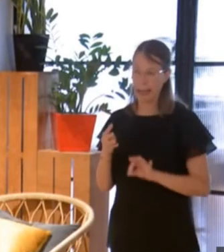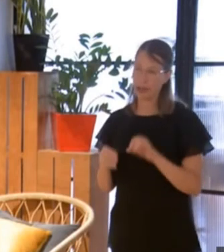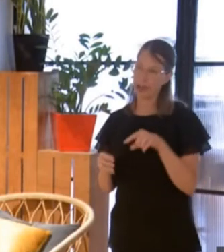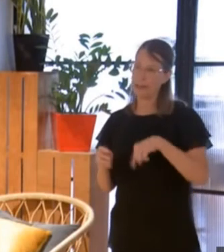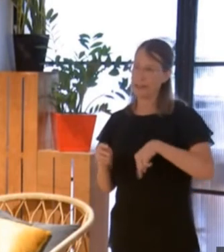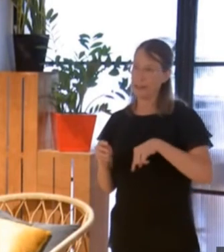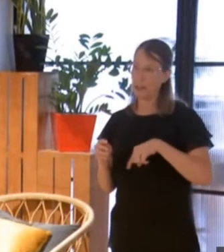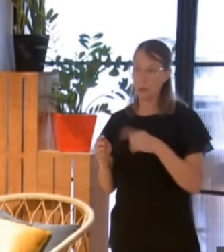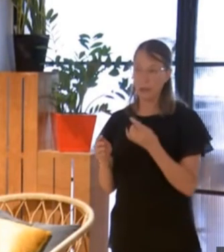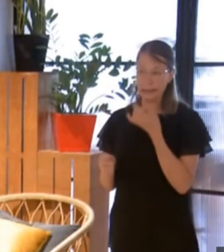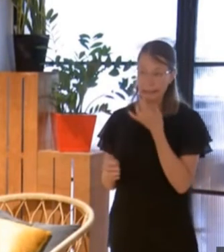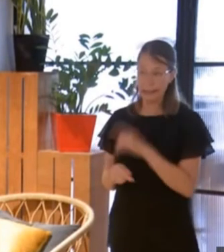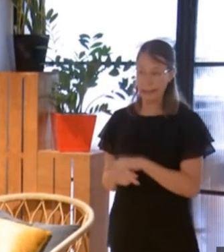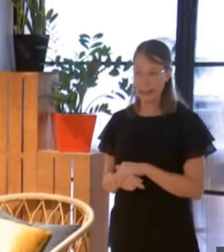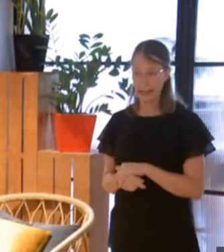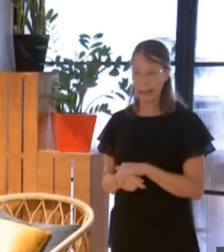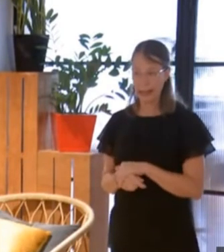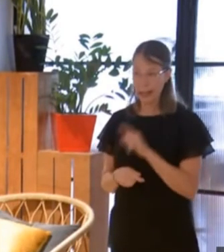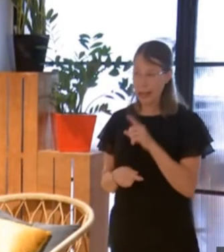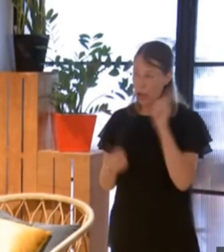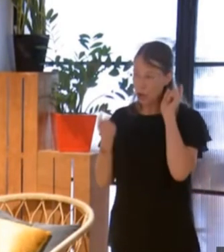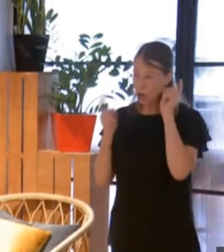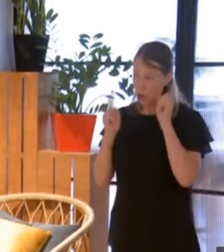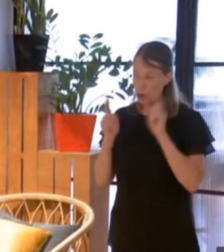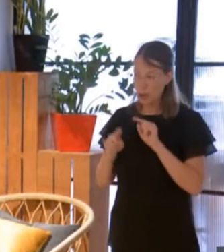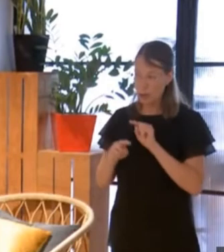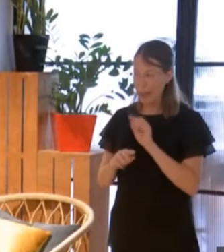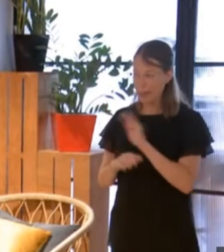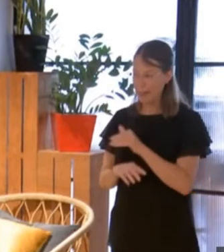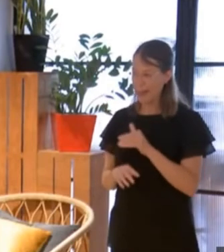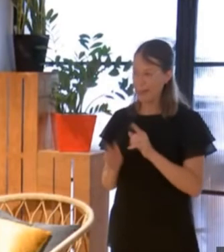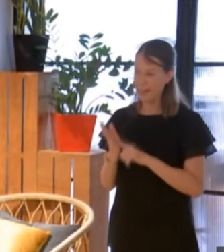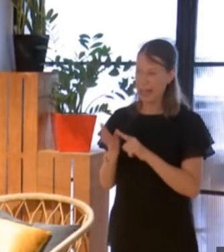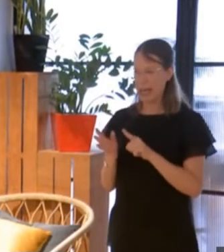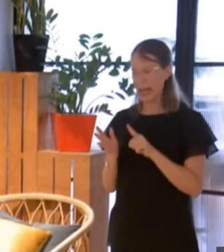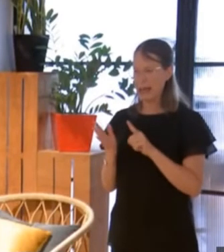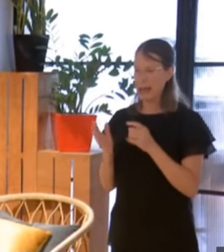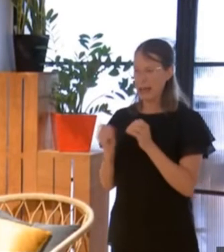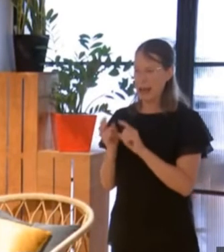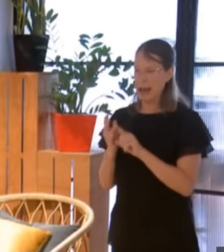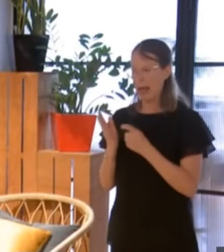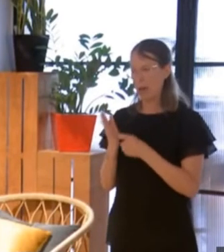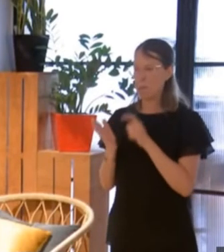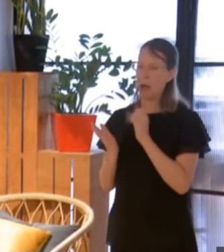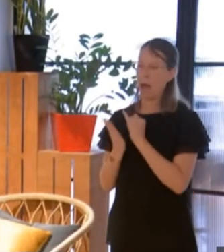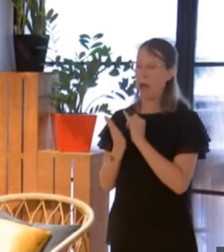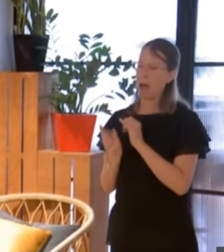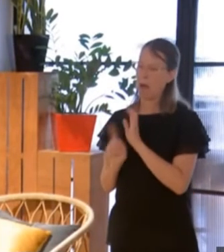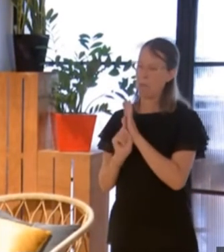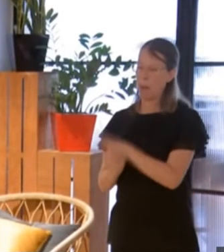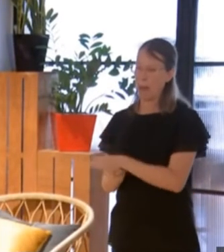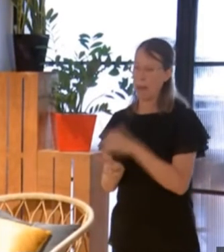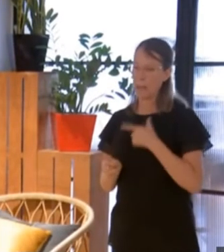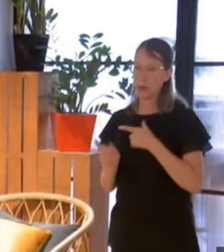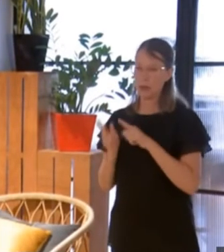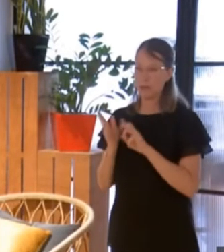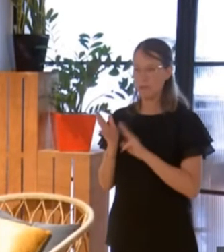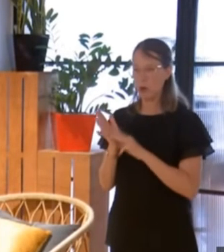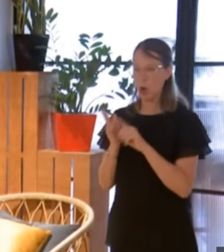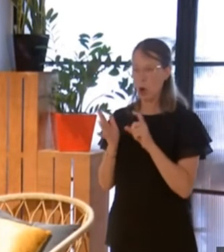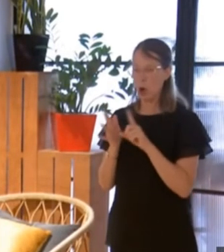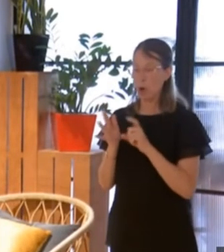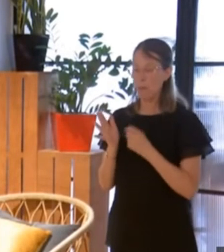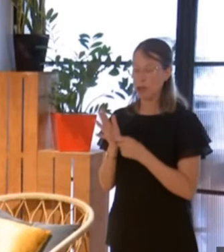wave. Are you concerned by that? No. What I'm concerned about day in, day out is doing what's